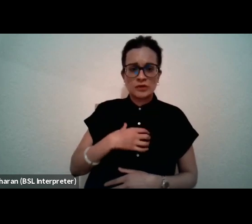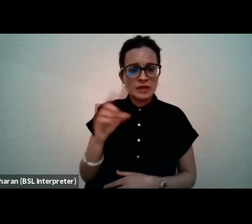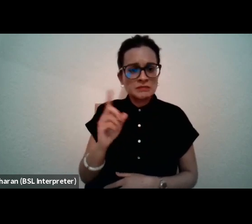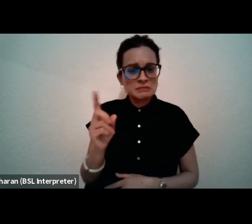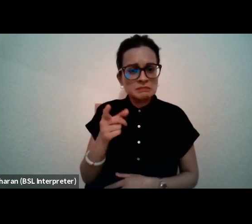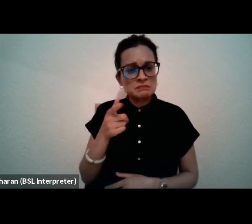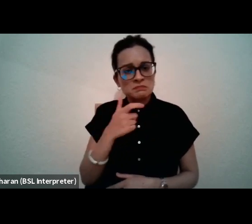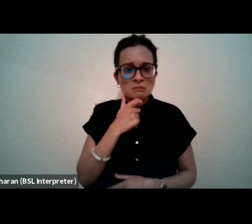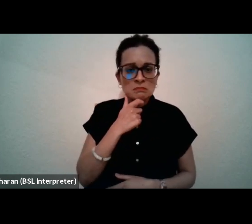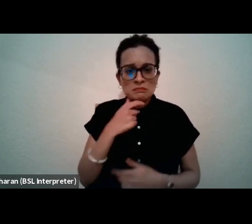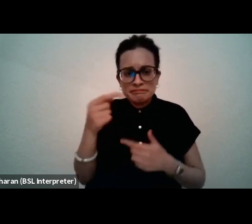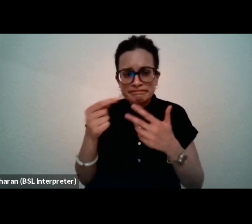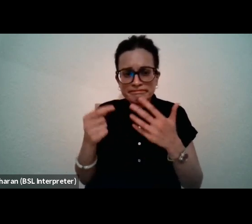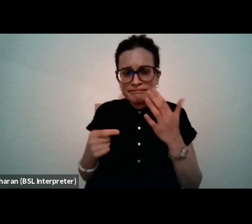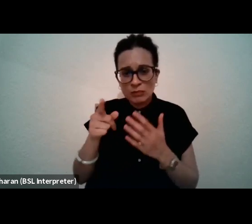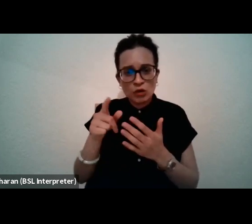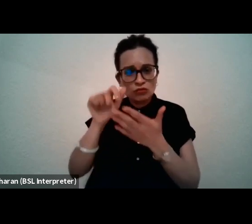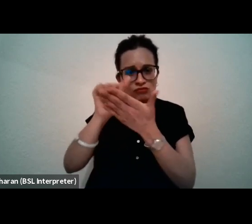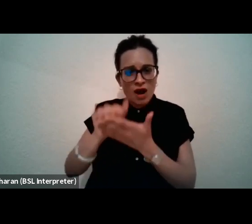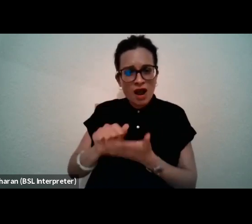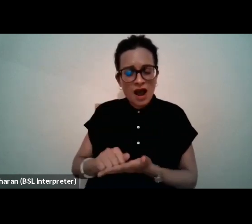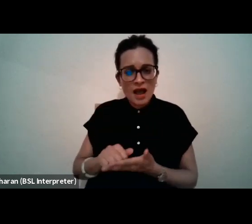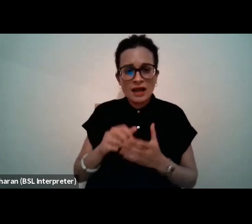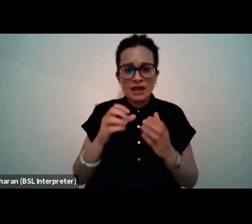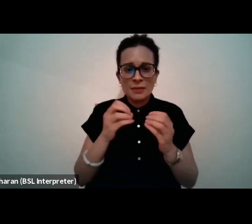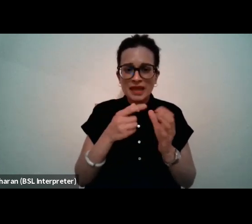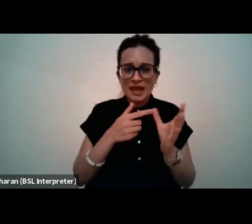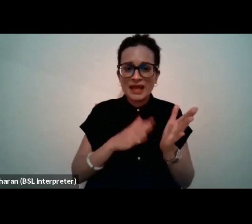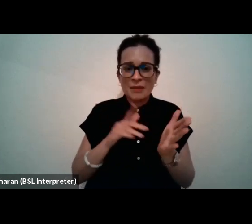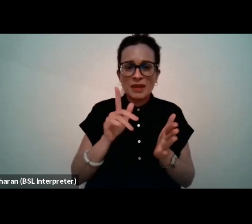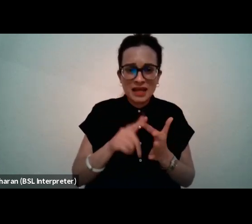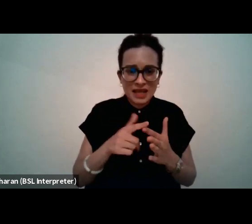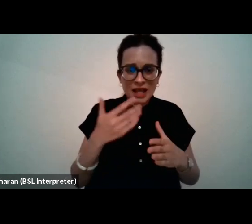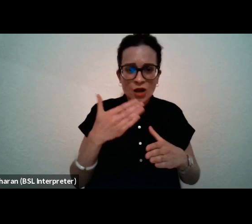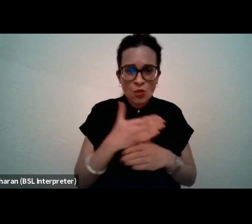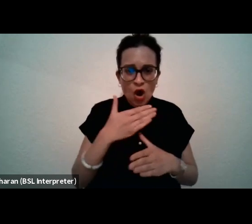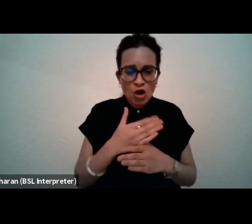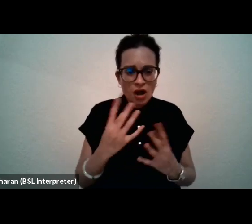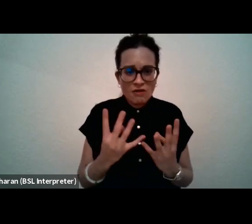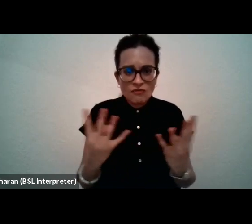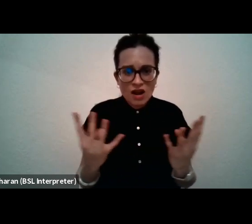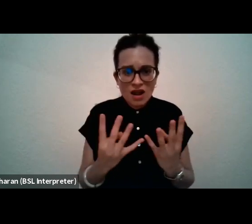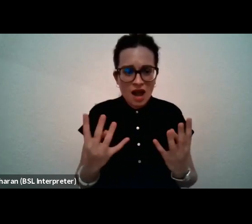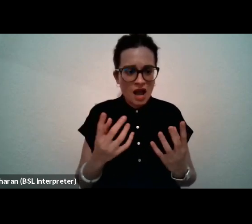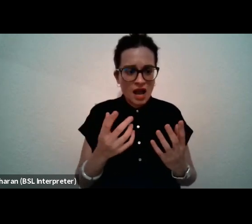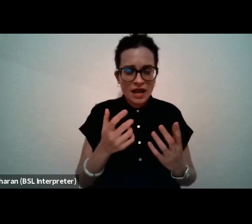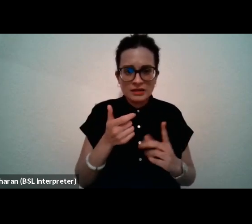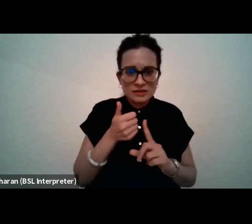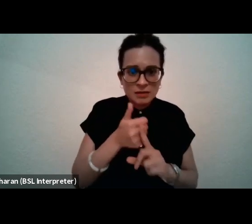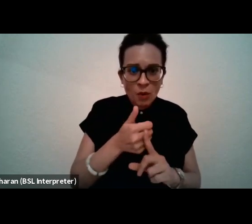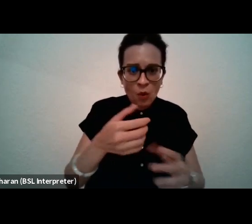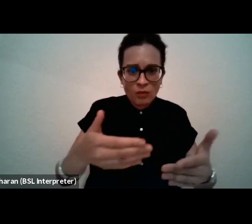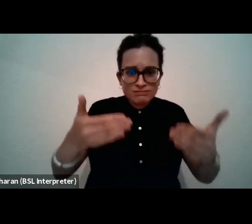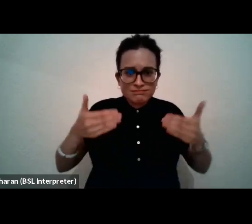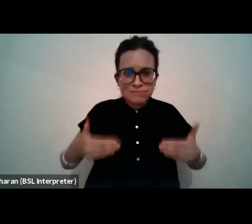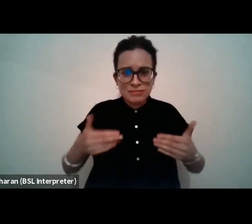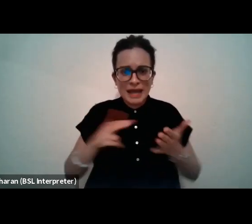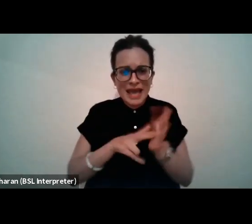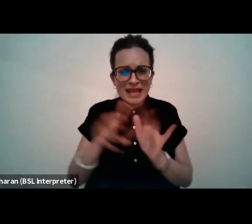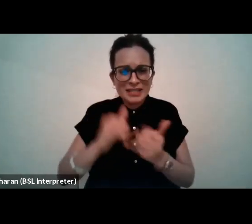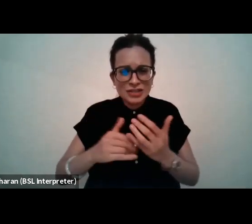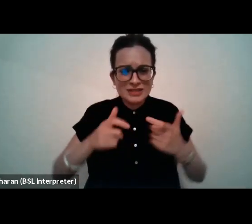But I think you're absolutely right. So if all BAME workers were taken away from the front line, it's difficult to see how the NHS would function,